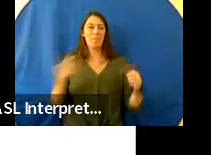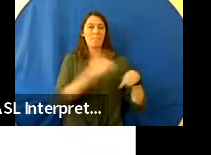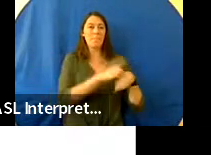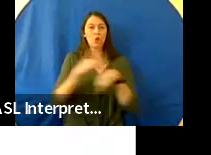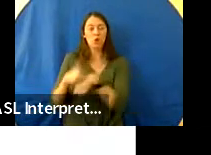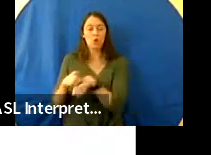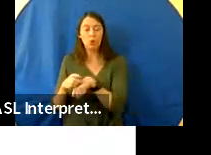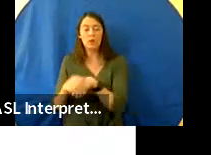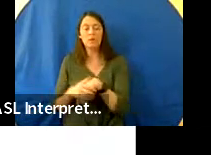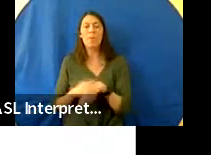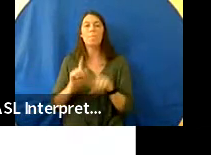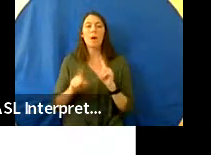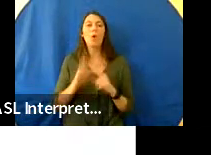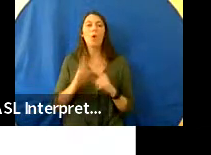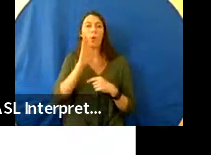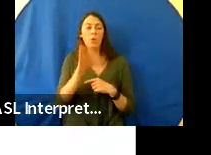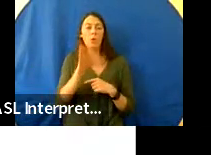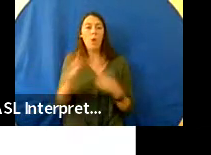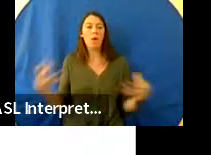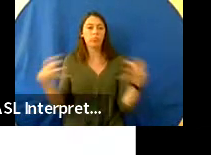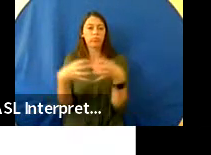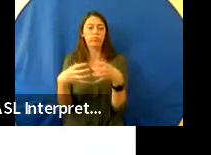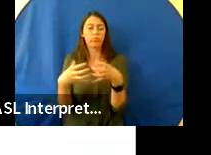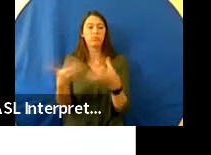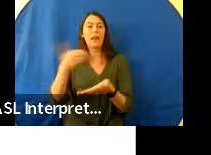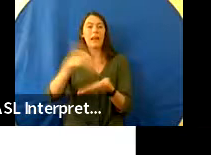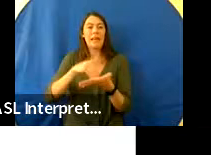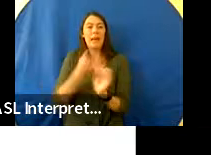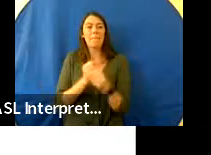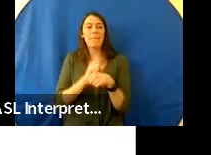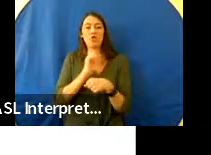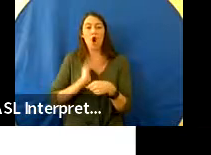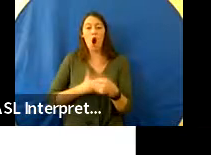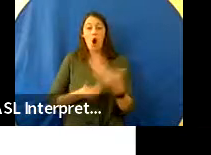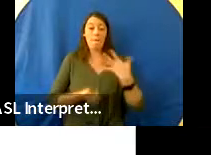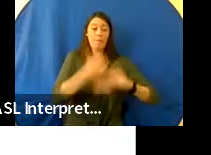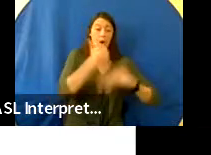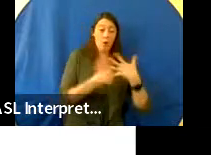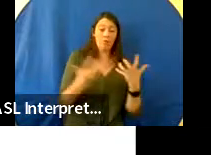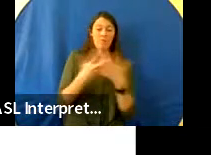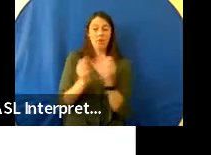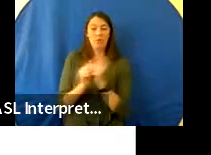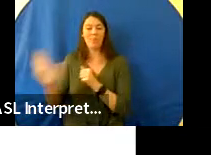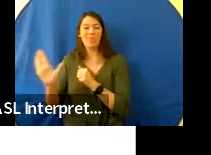those efforts and align the priorities there. We also want to